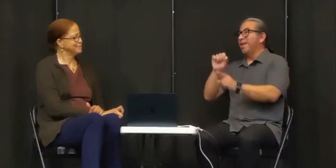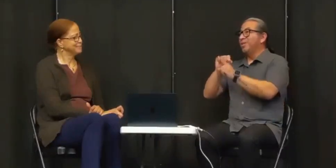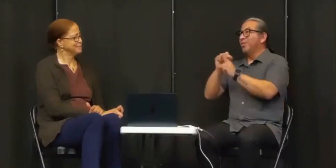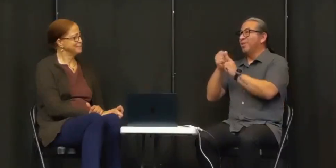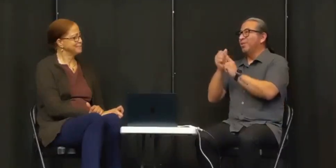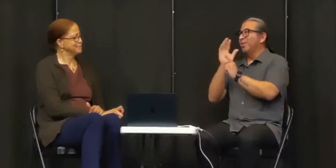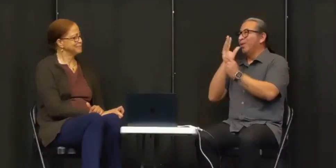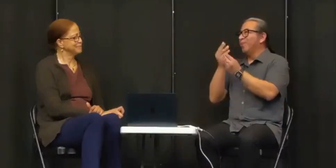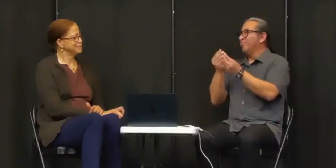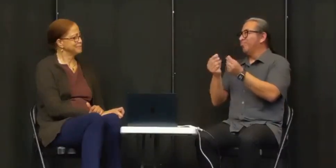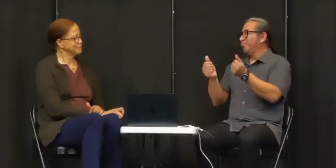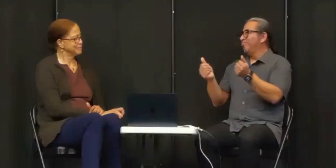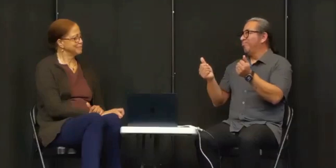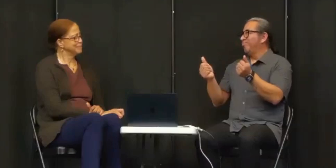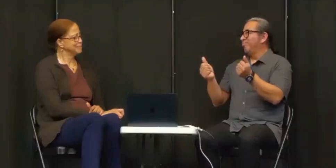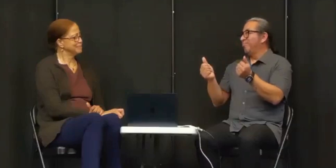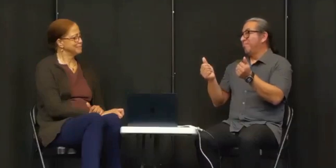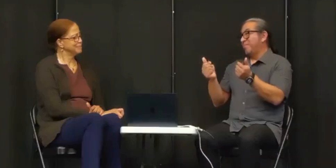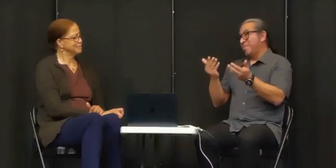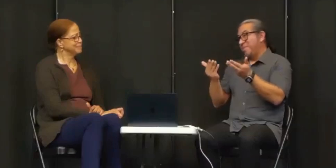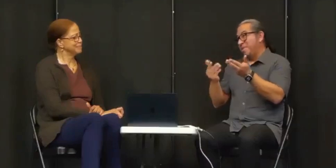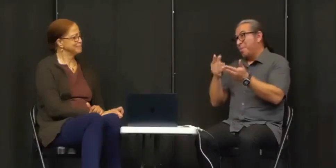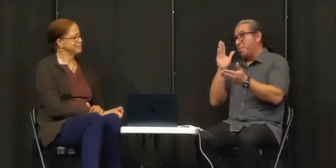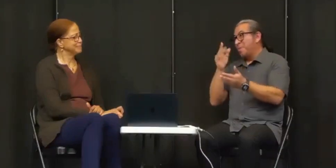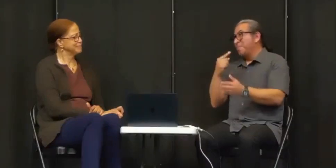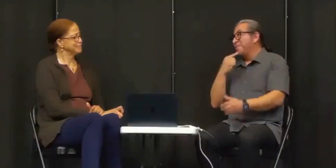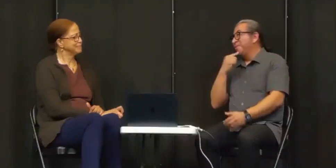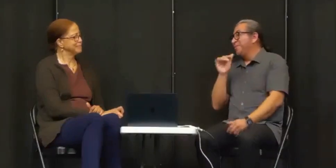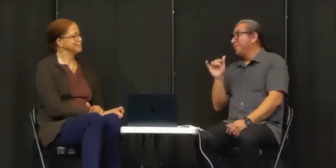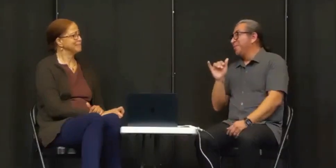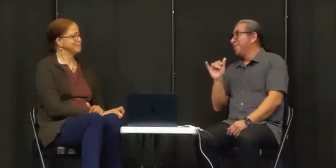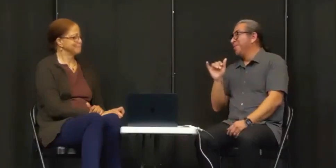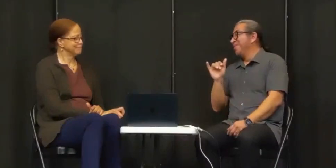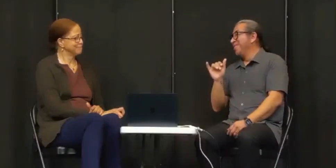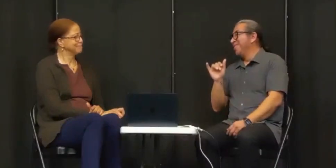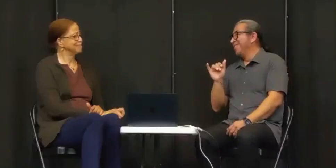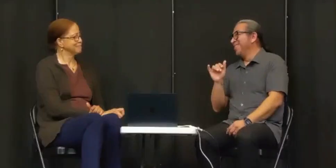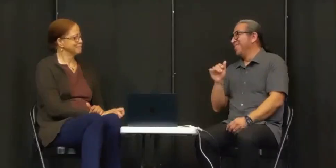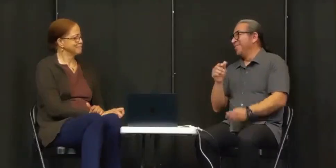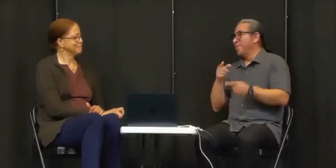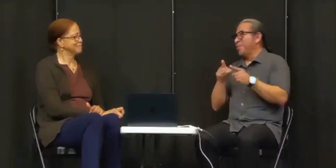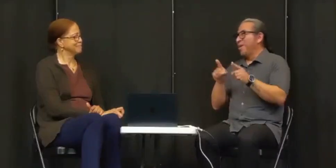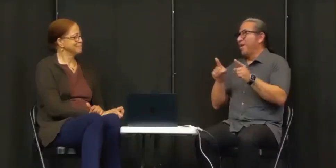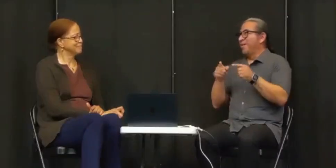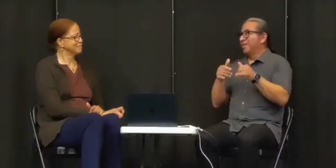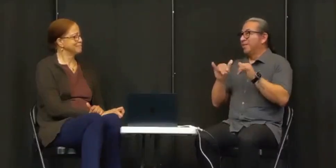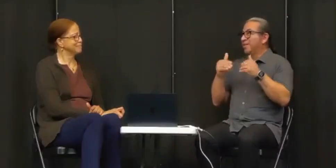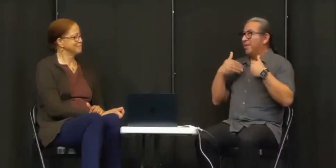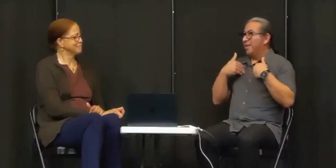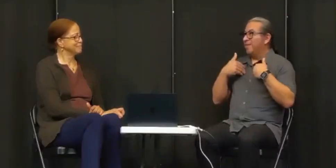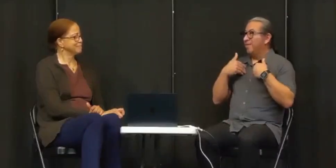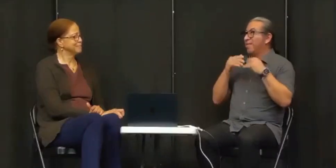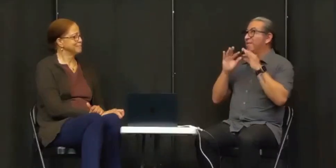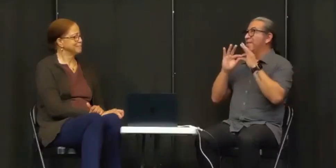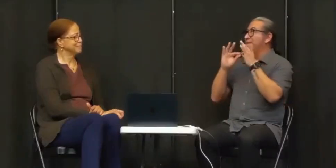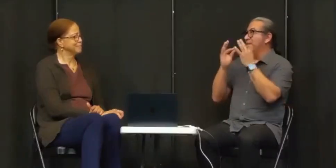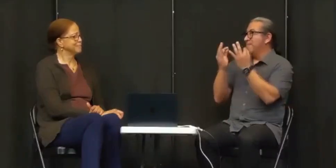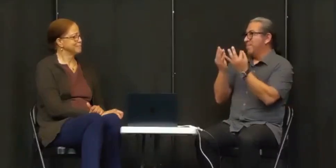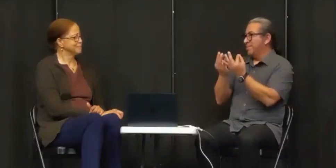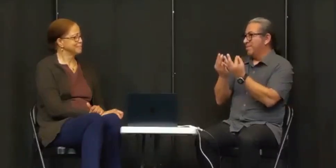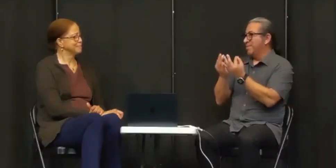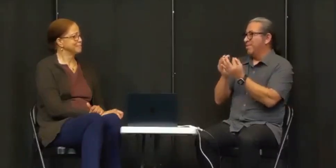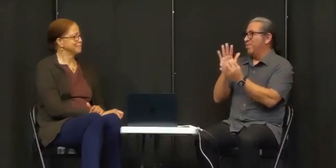it's not forever. Situations will resolve. Maybe you'll miss it or be disappointed in